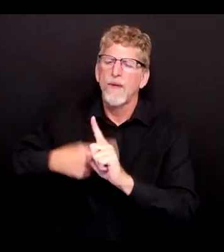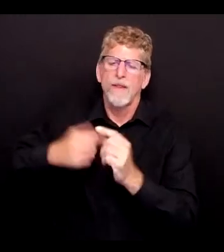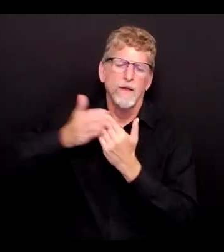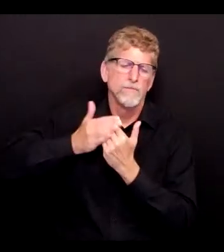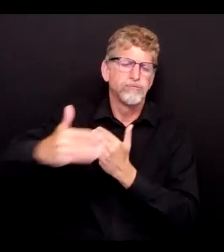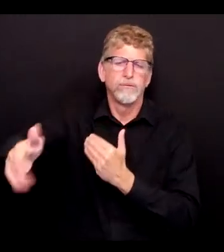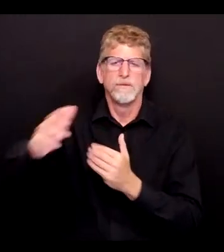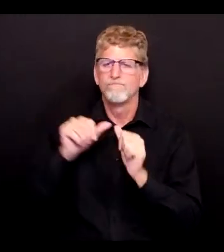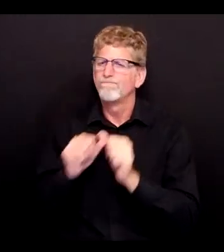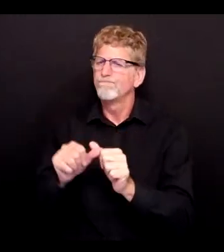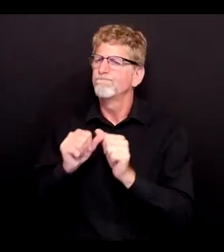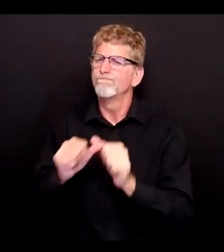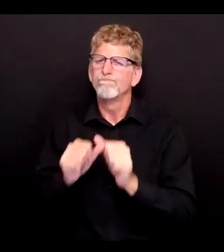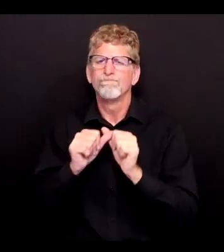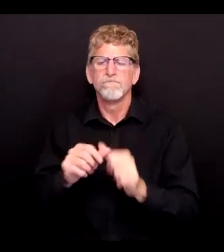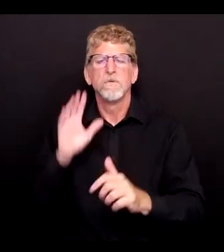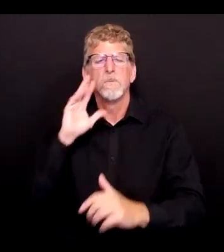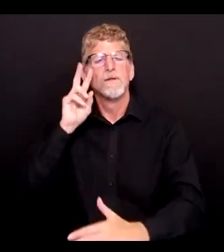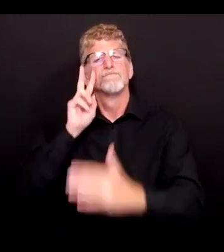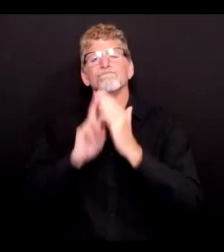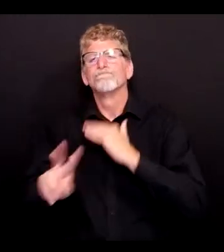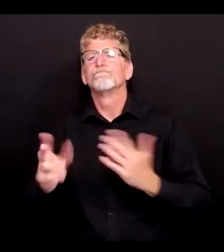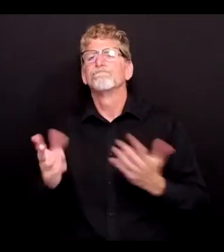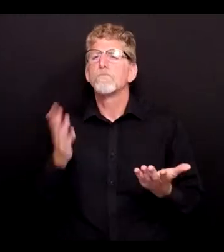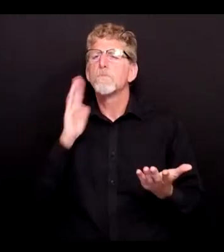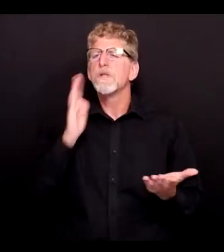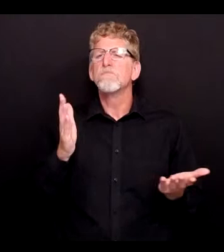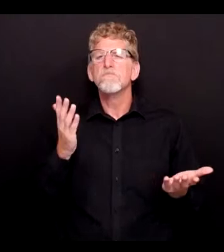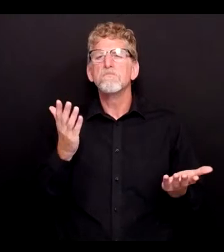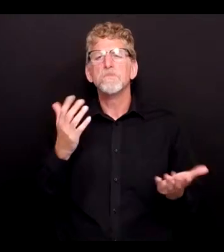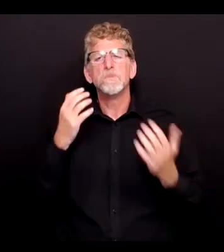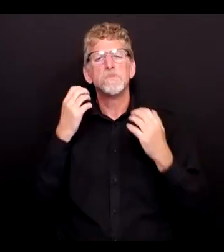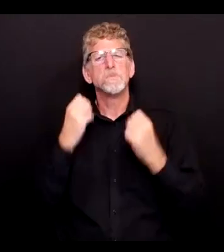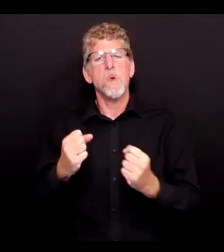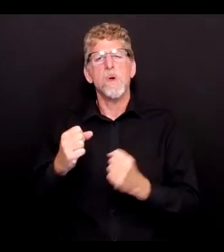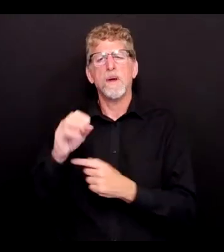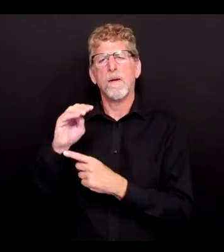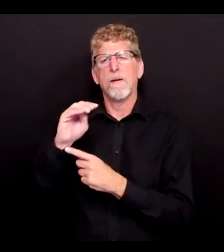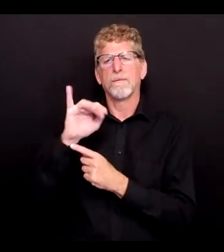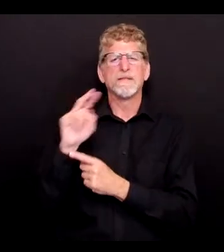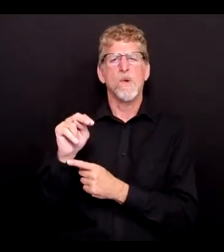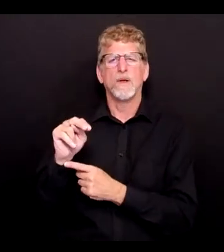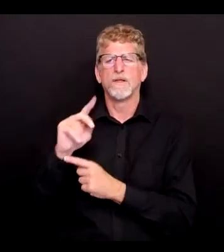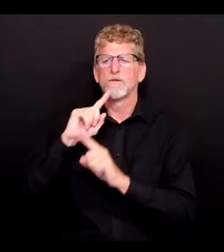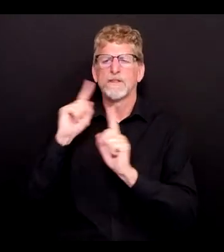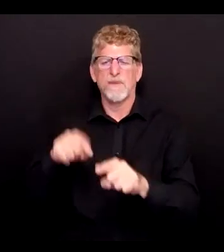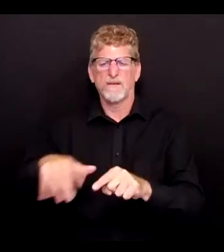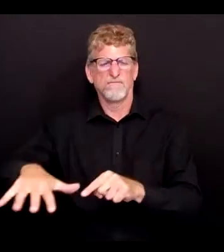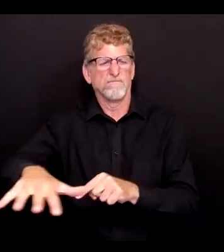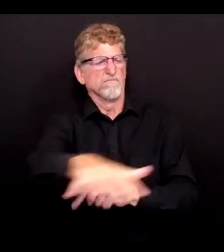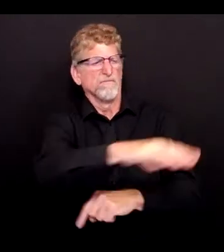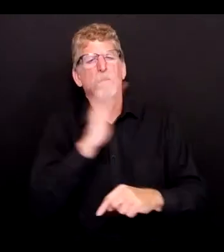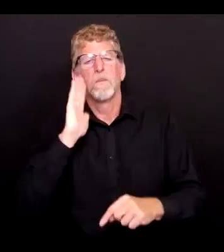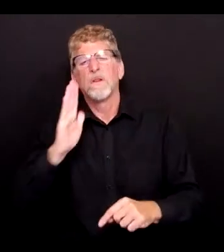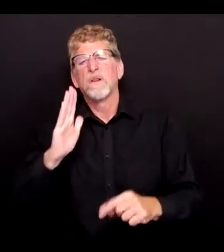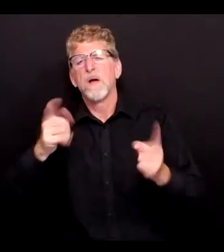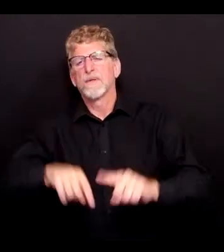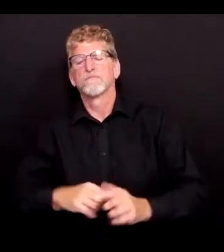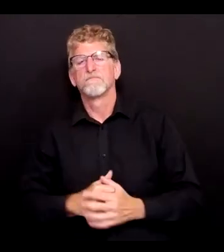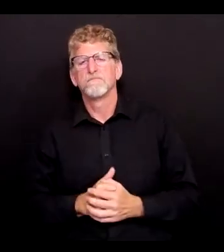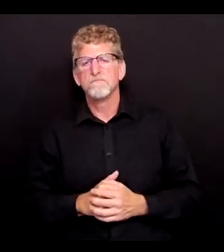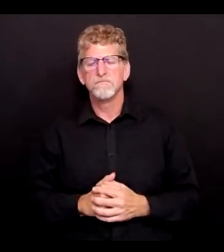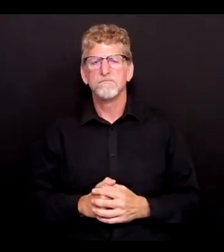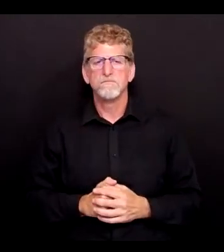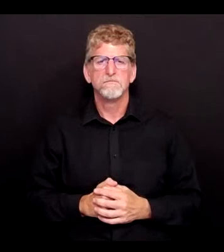have a good Minnesota response to the opportunity to get vaccinated within these next couple of months here.